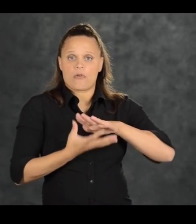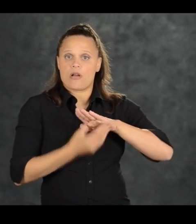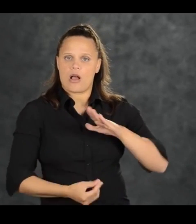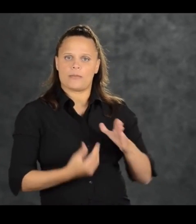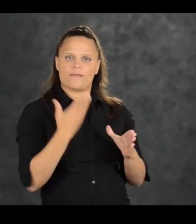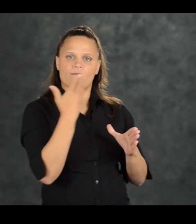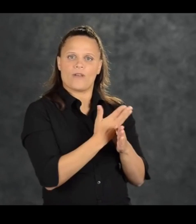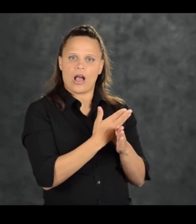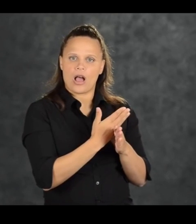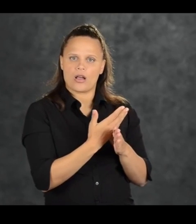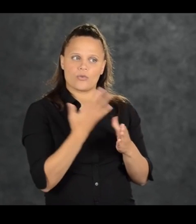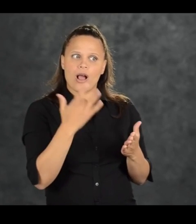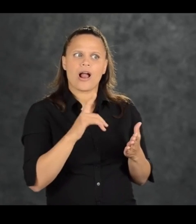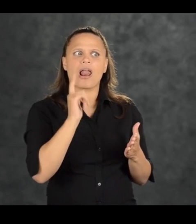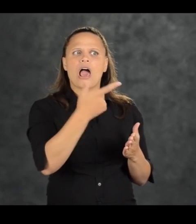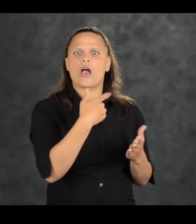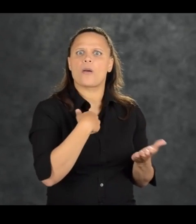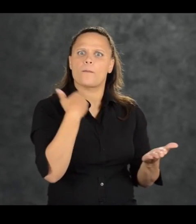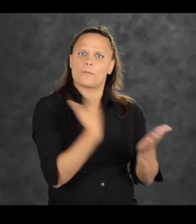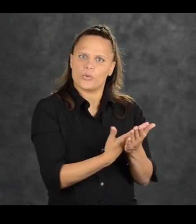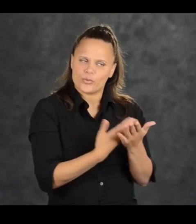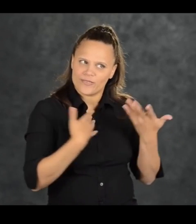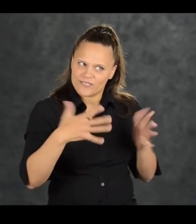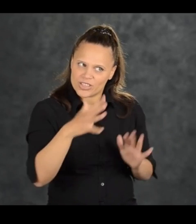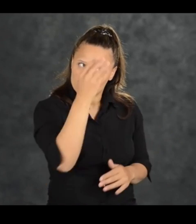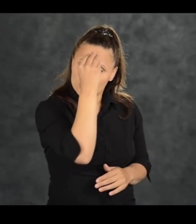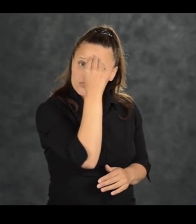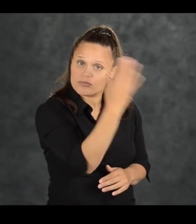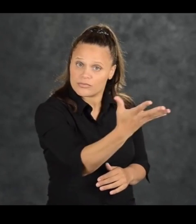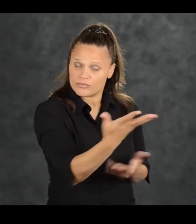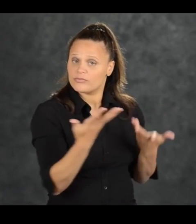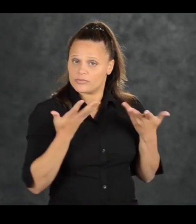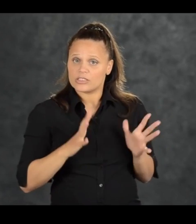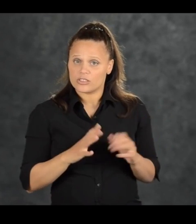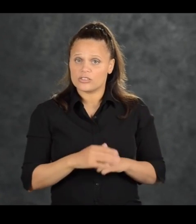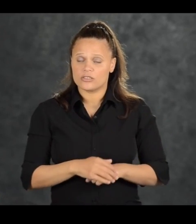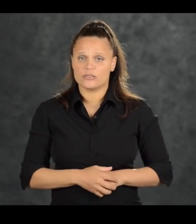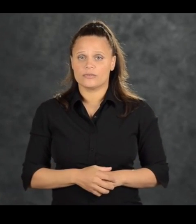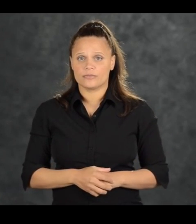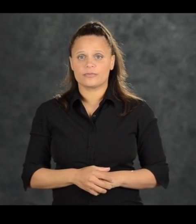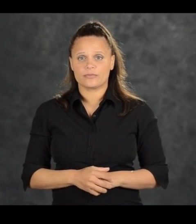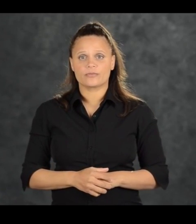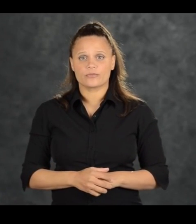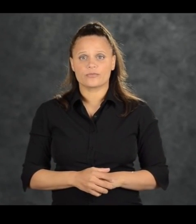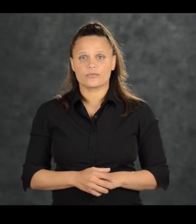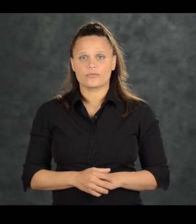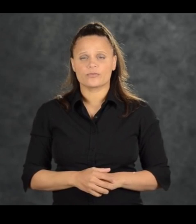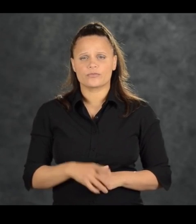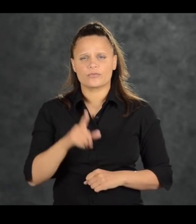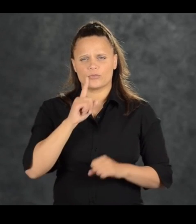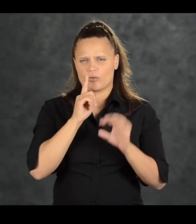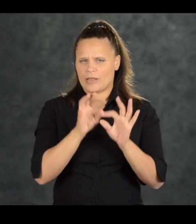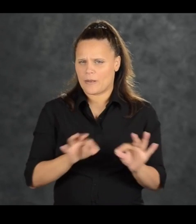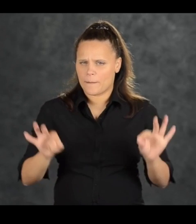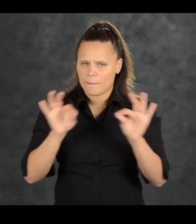Send that letter after keeping a copy and filing it, so you have proof that you let them know.